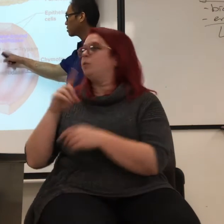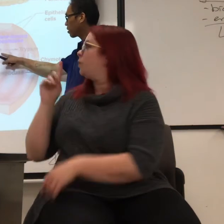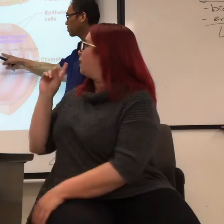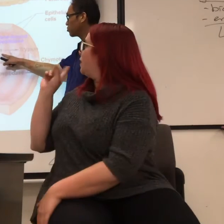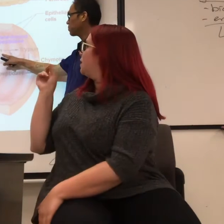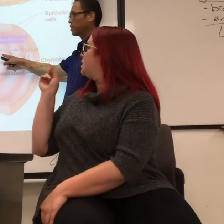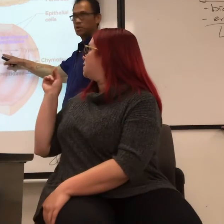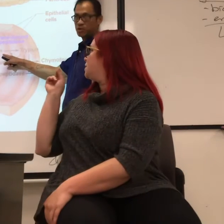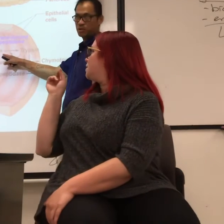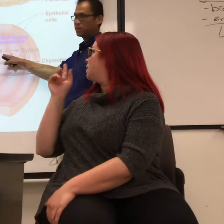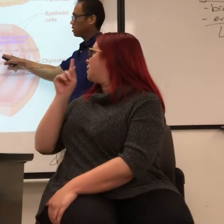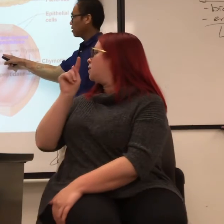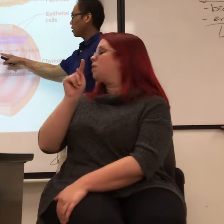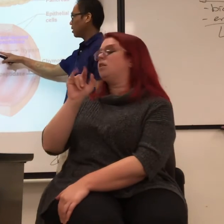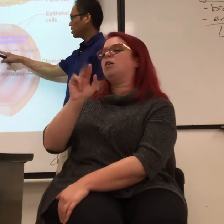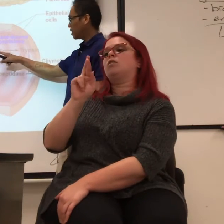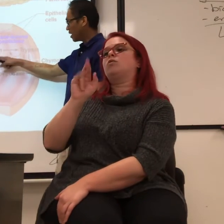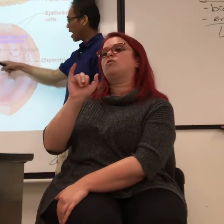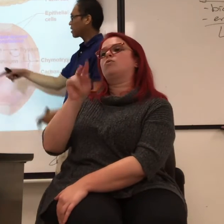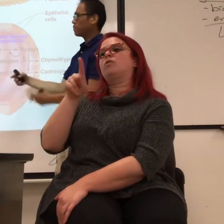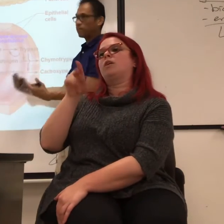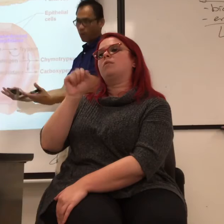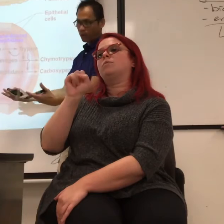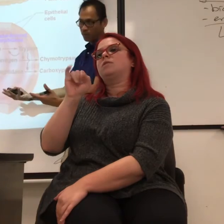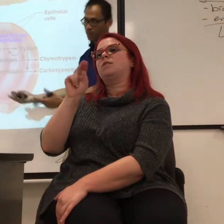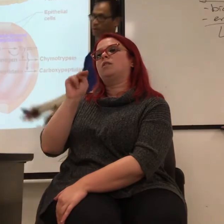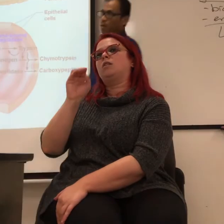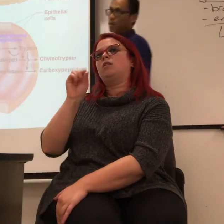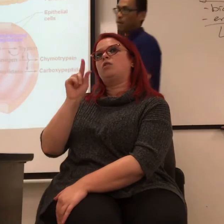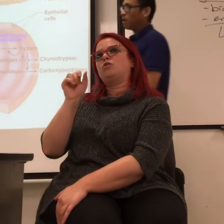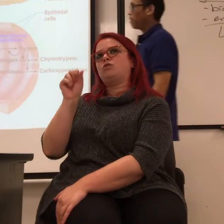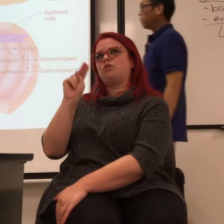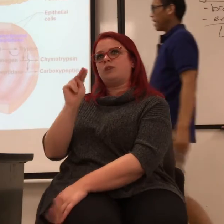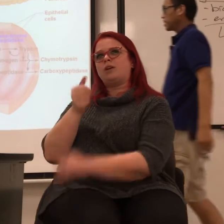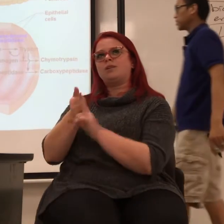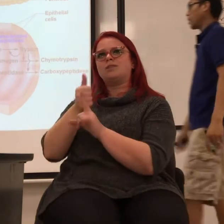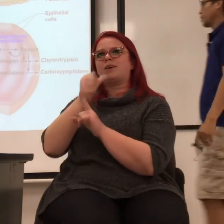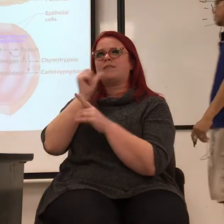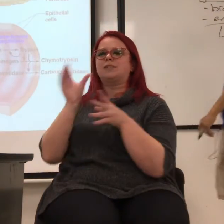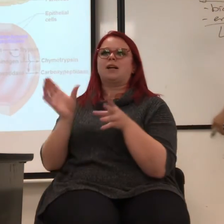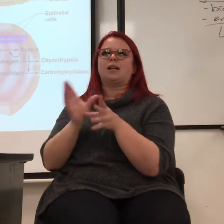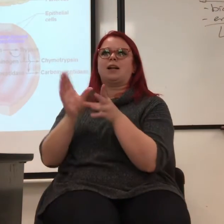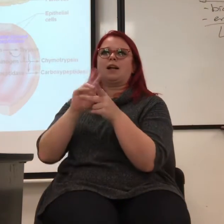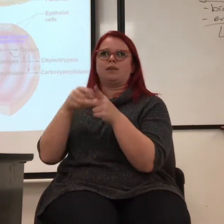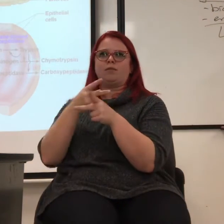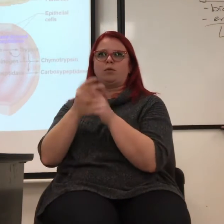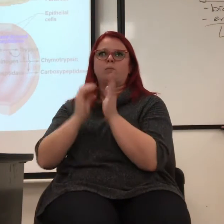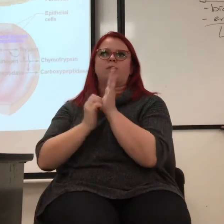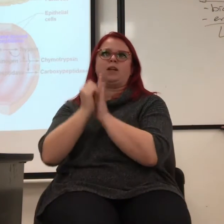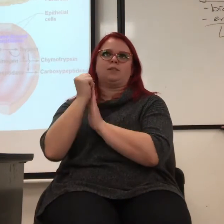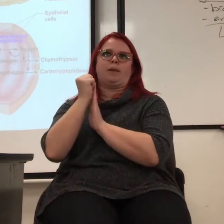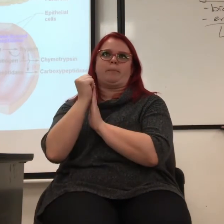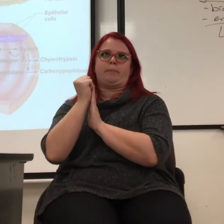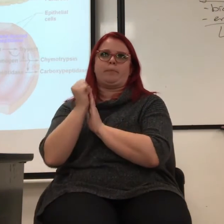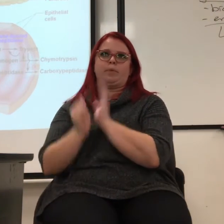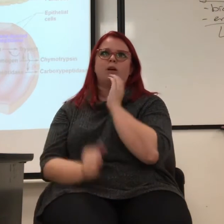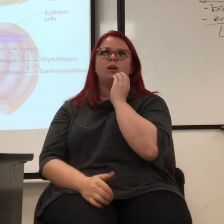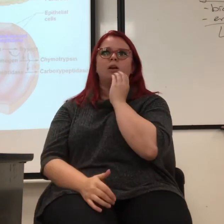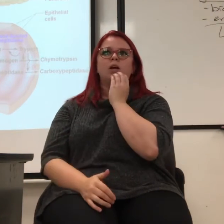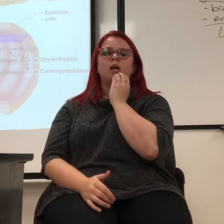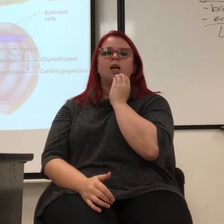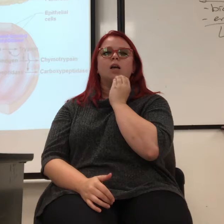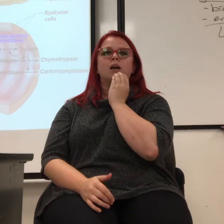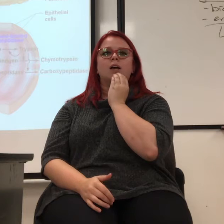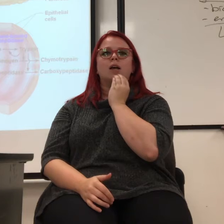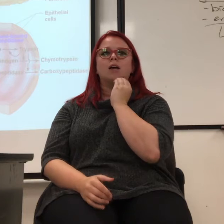procarboxypeptidase. Let's start with trypsinogen. It's an inactive form of the enzyme. You want to do that so you